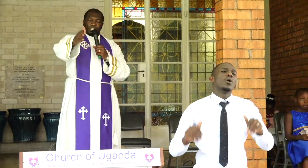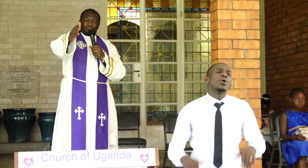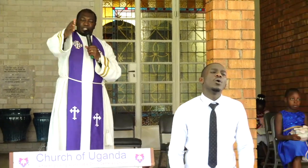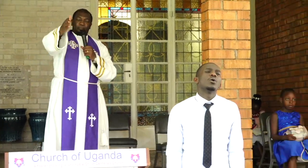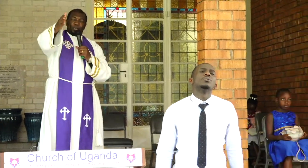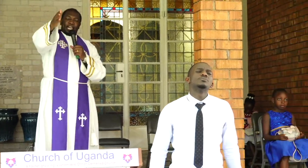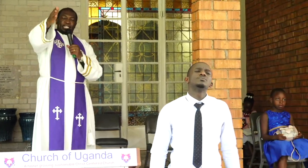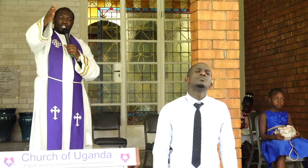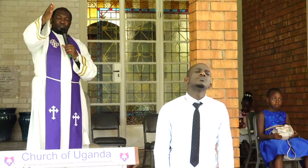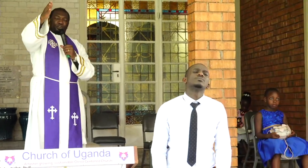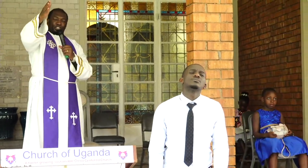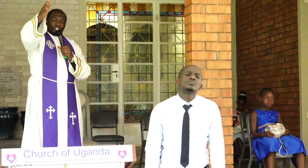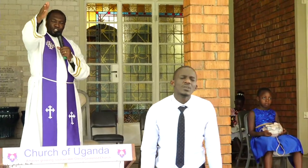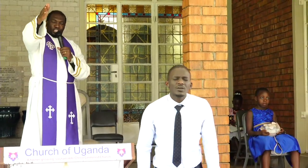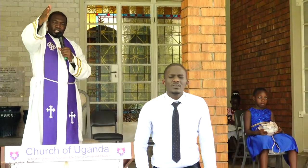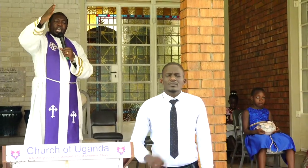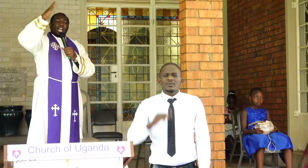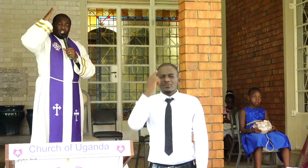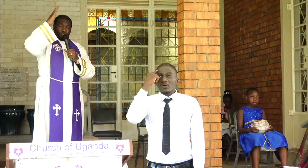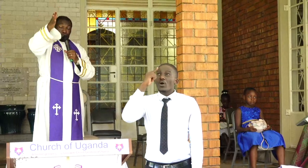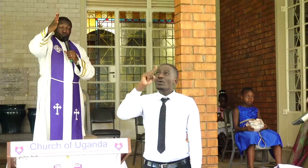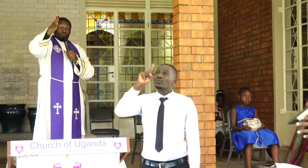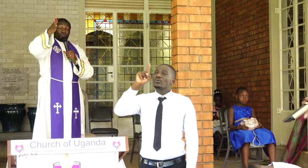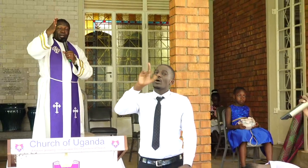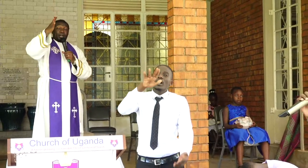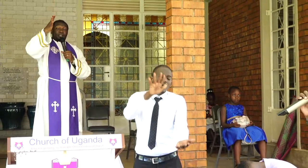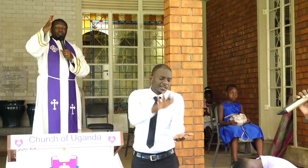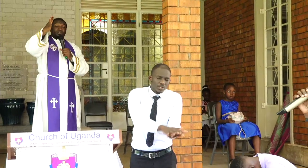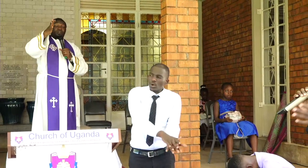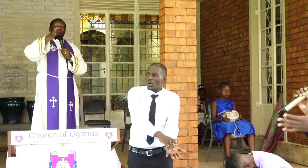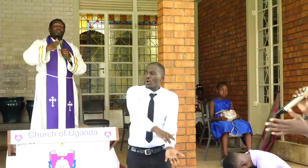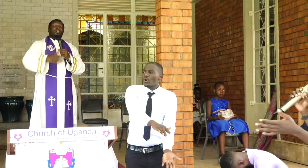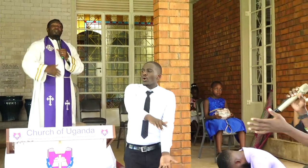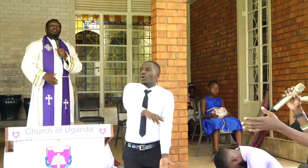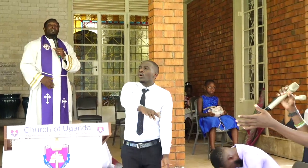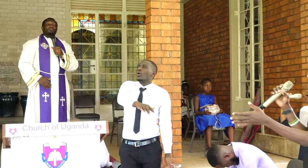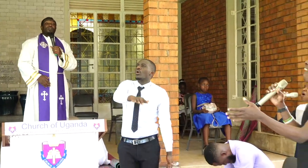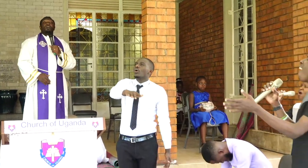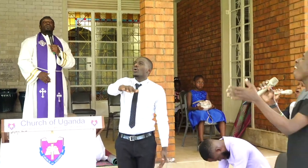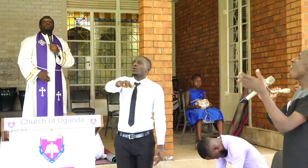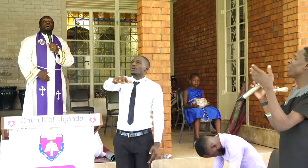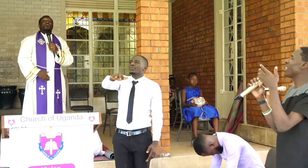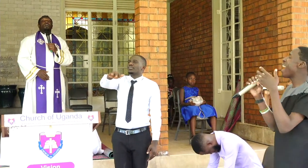Come on, lift up your hand and your voice and sing it. You are